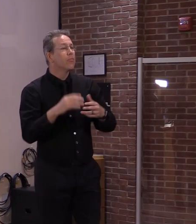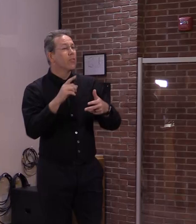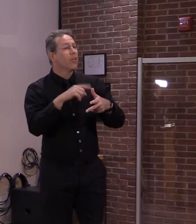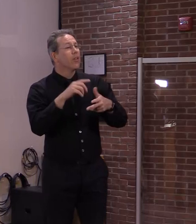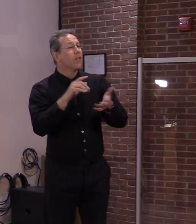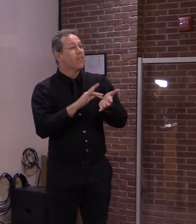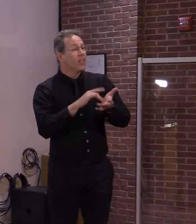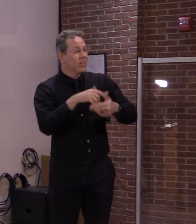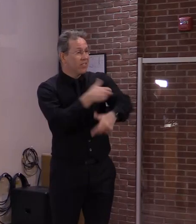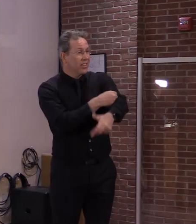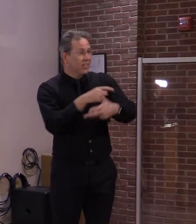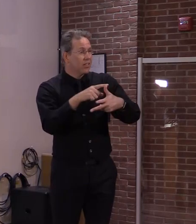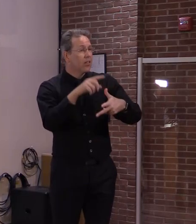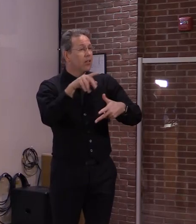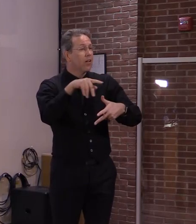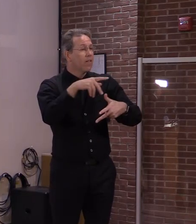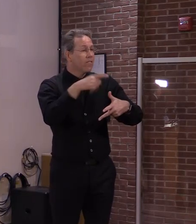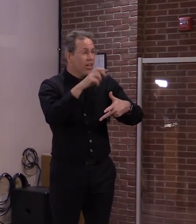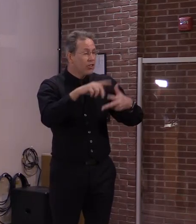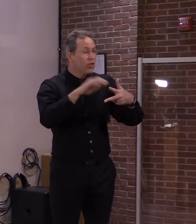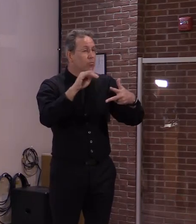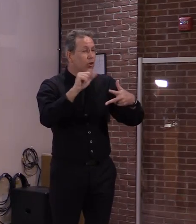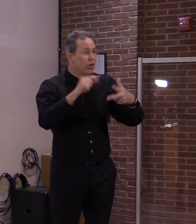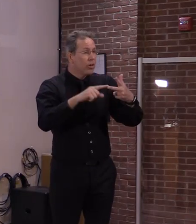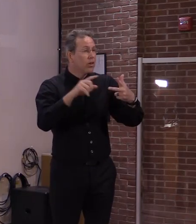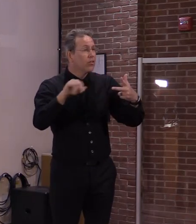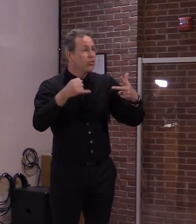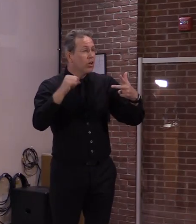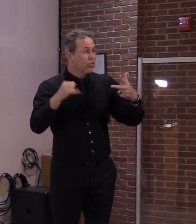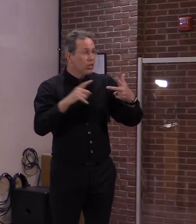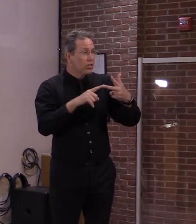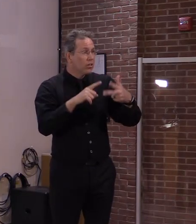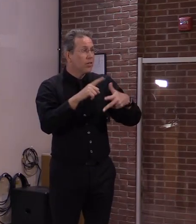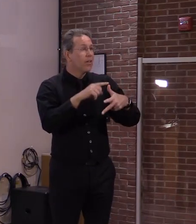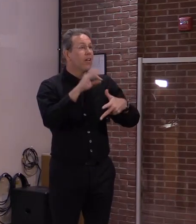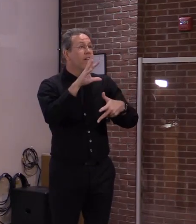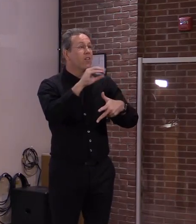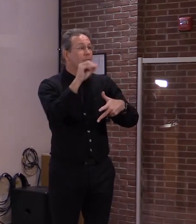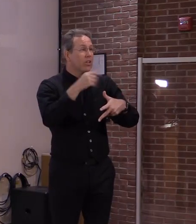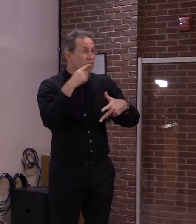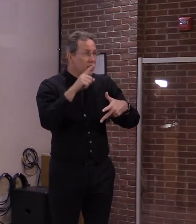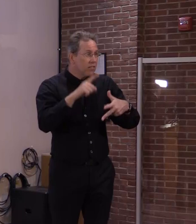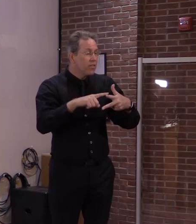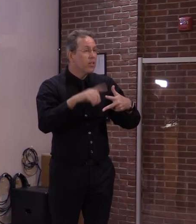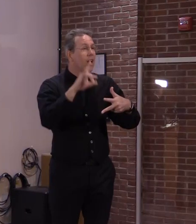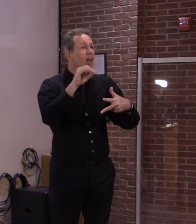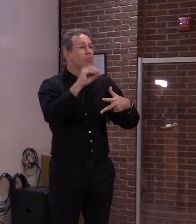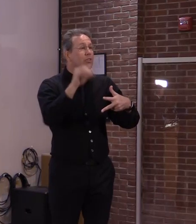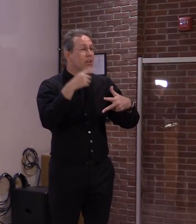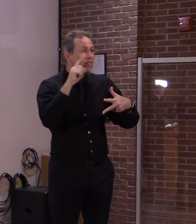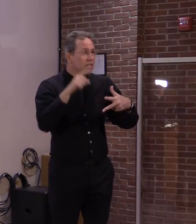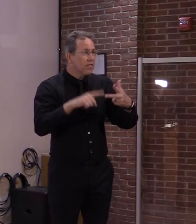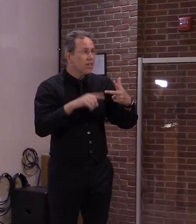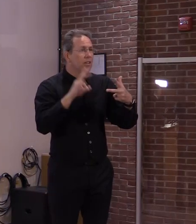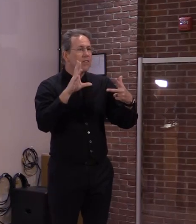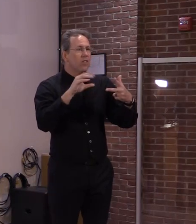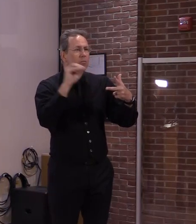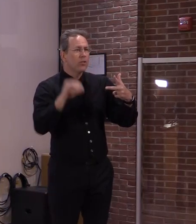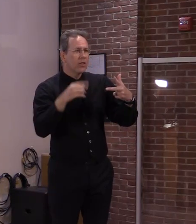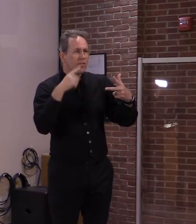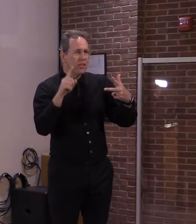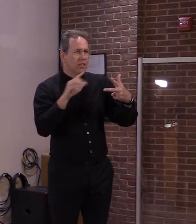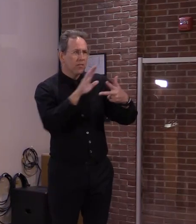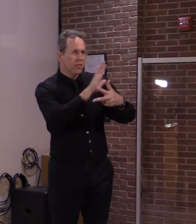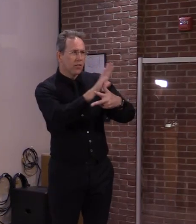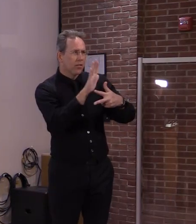95% efficacy, 90%, 75%. That means there's still a chance, right? So